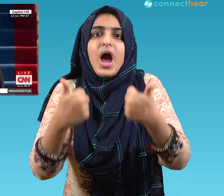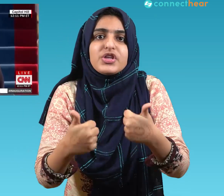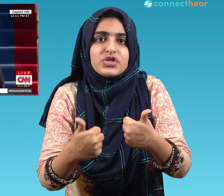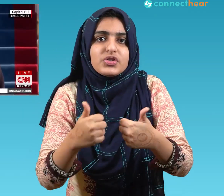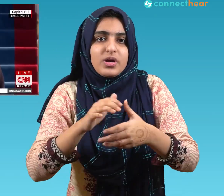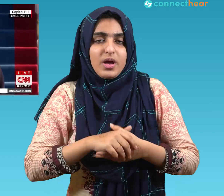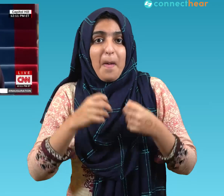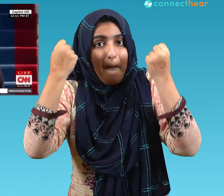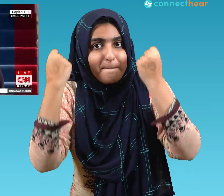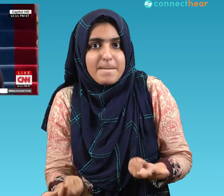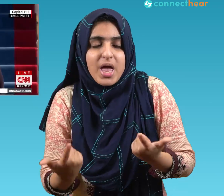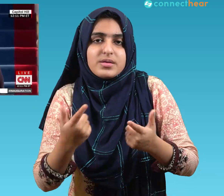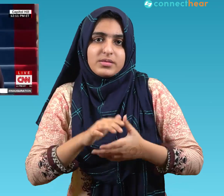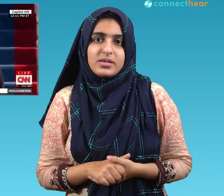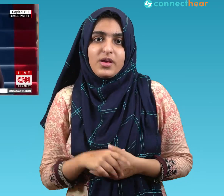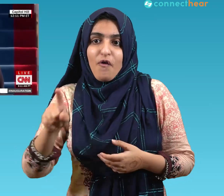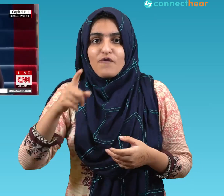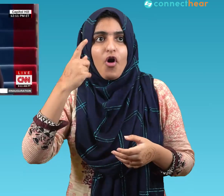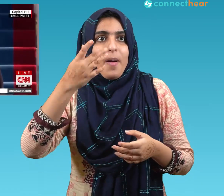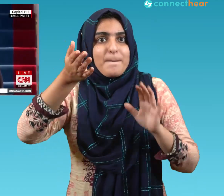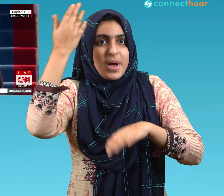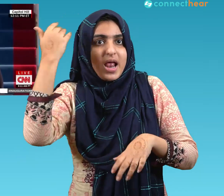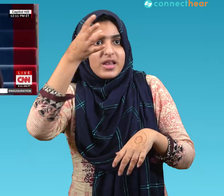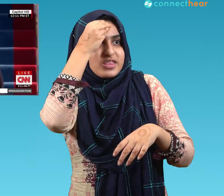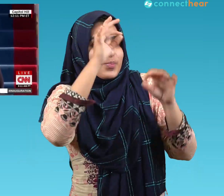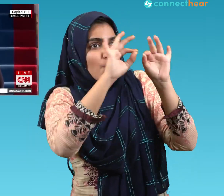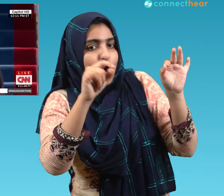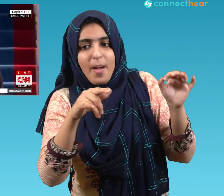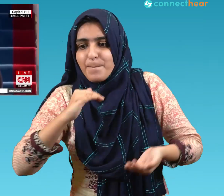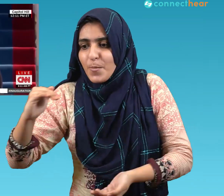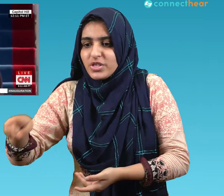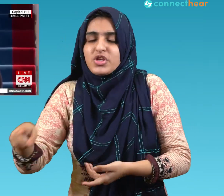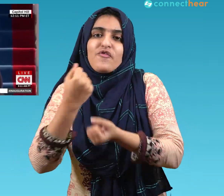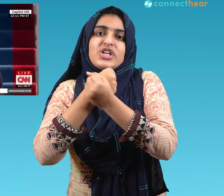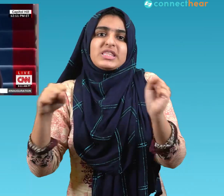best, they did their duty, they healed a broken land.